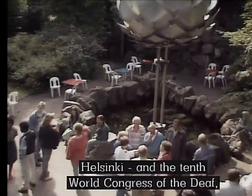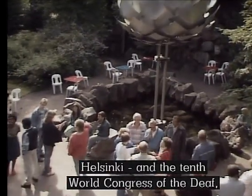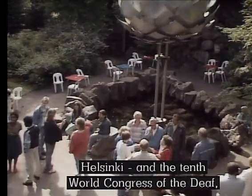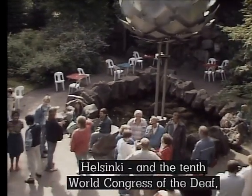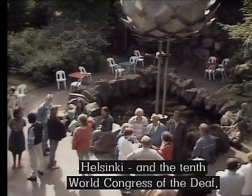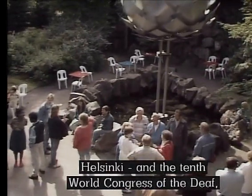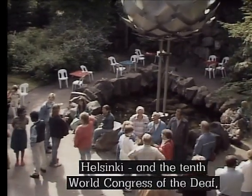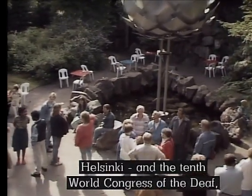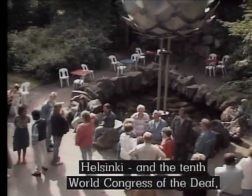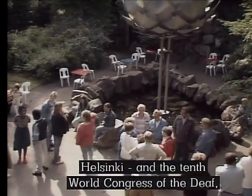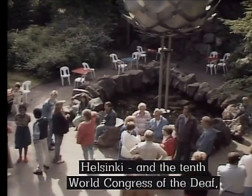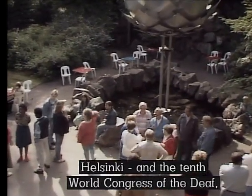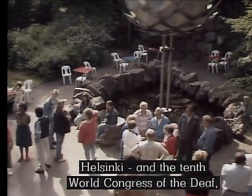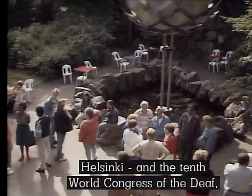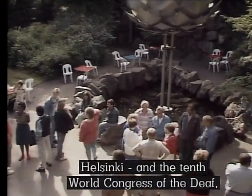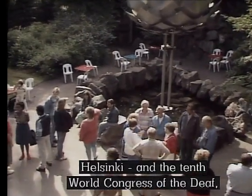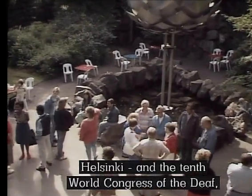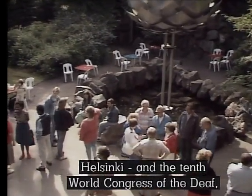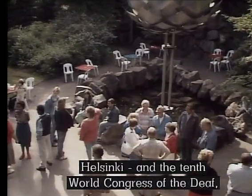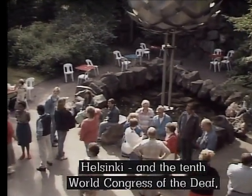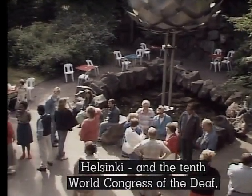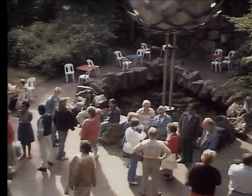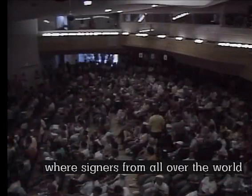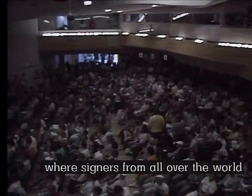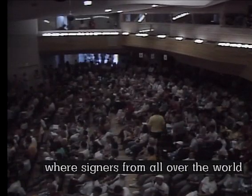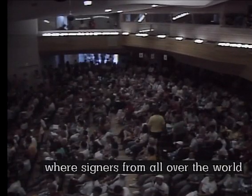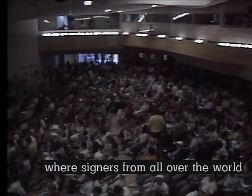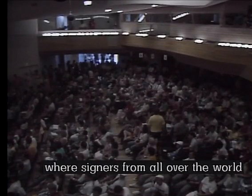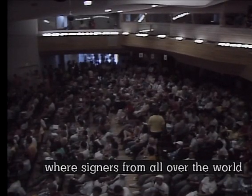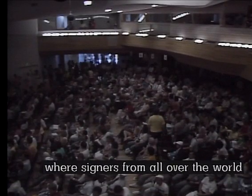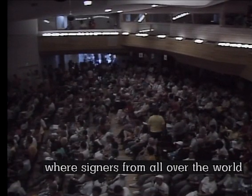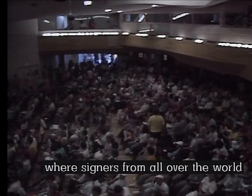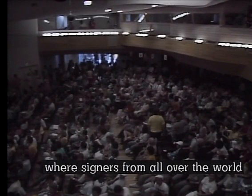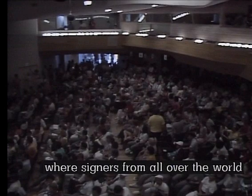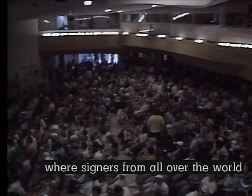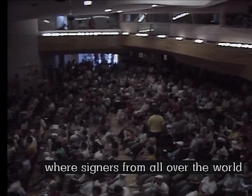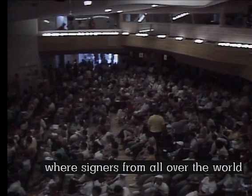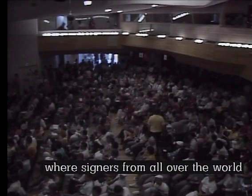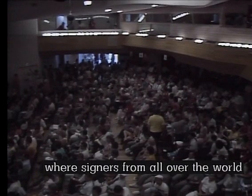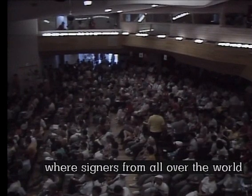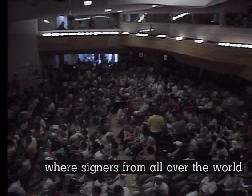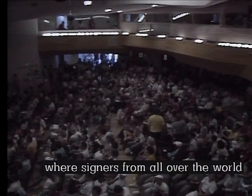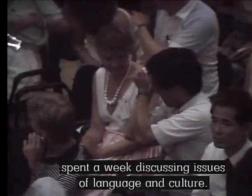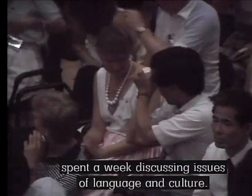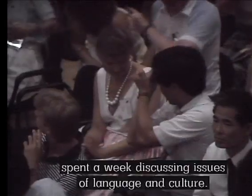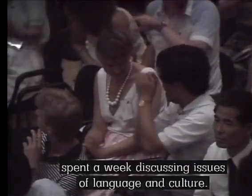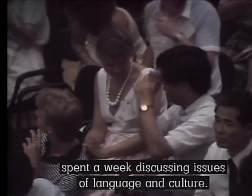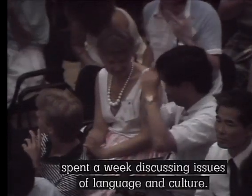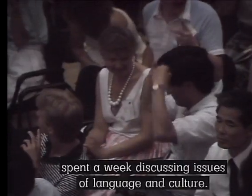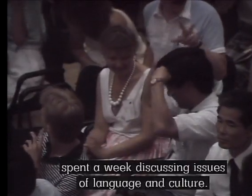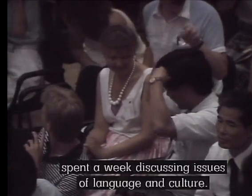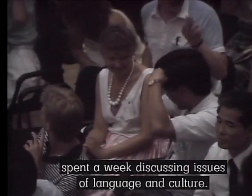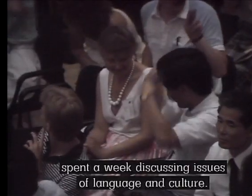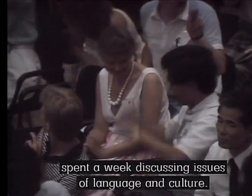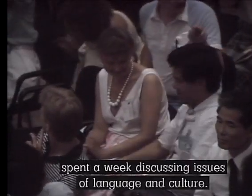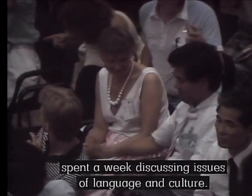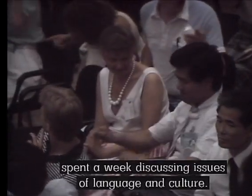and the 10th World Congress of the Deaf, where signers from many different countries spent a week discussing and debating issues